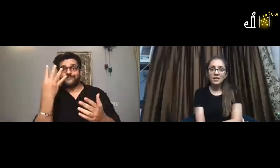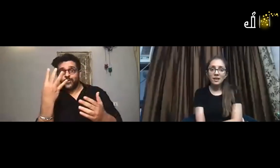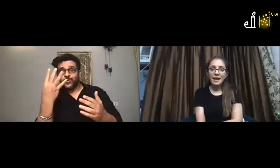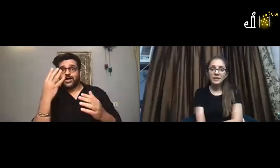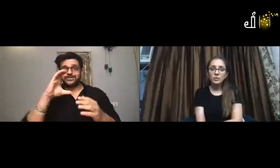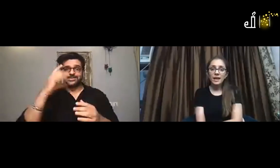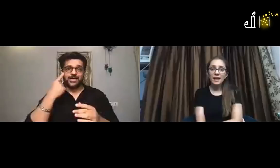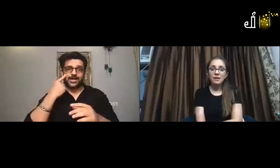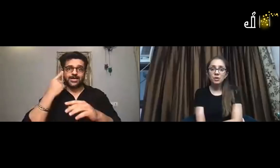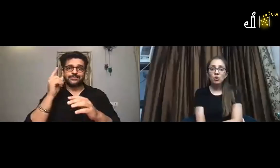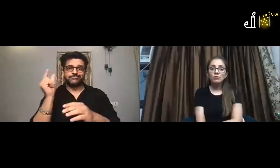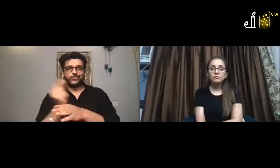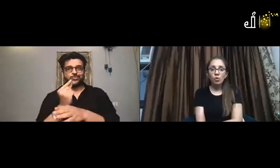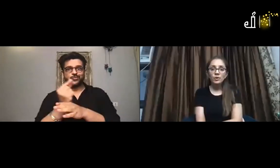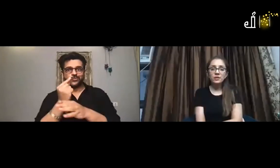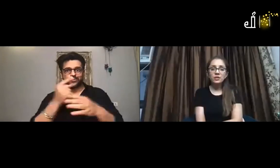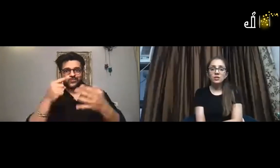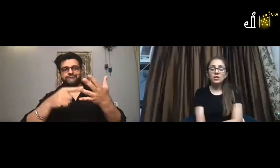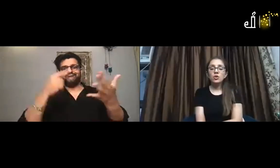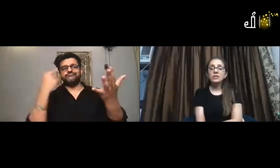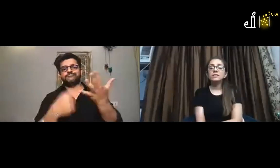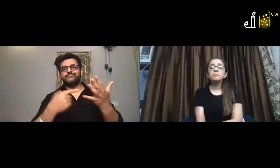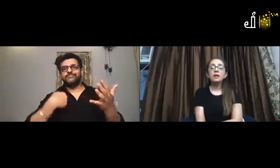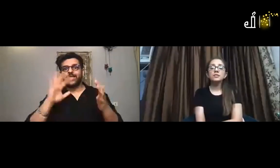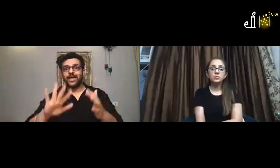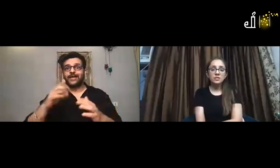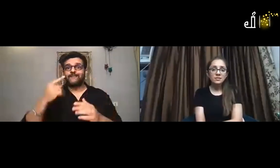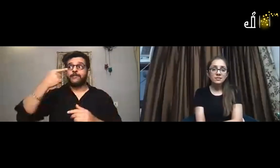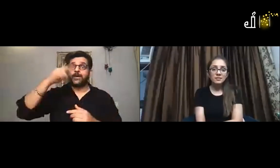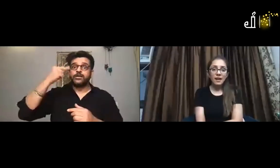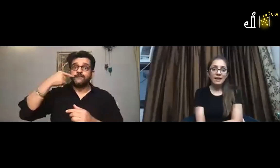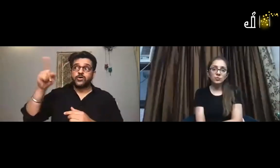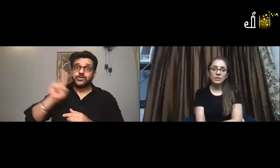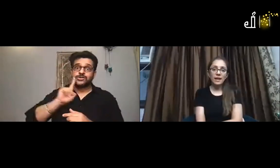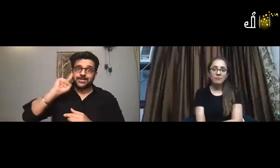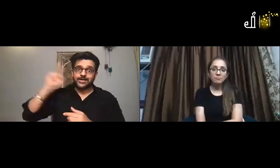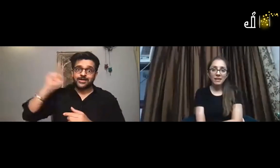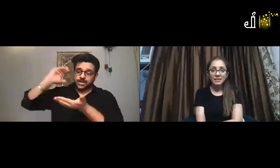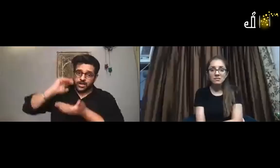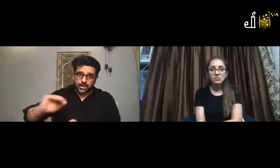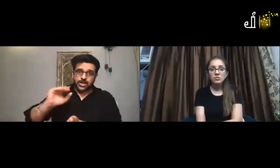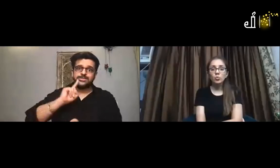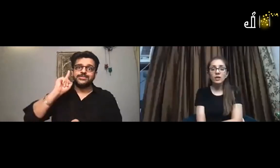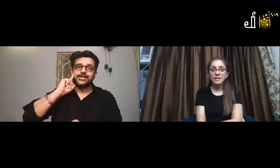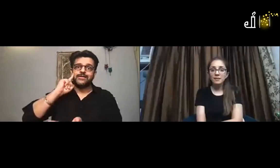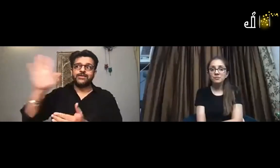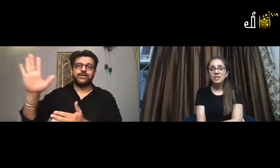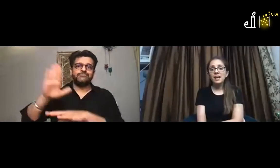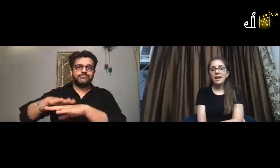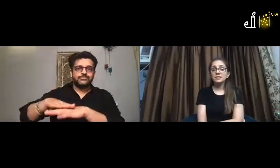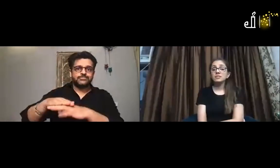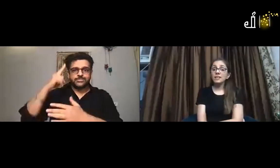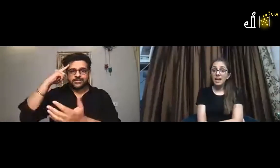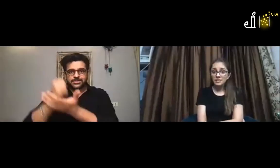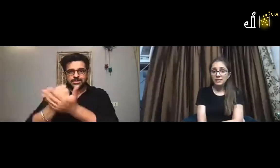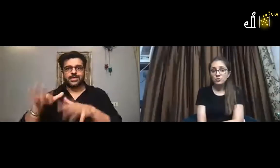India, and we have 4 cochlear implant users, and we have parents who are deaf